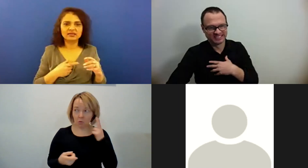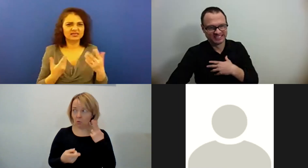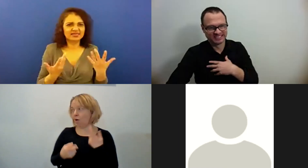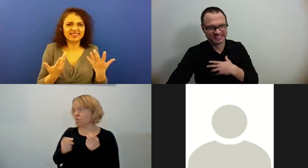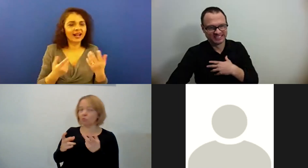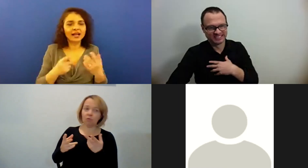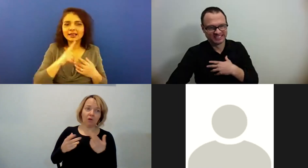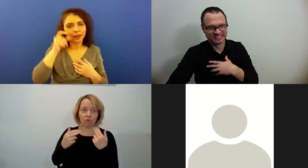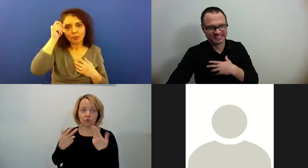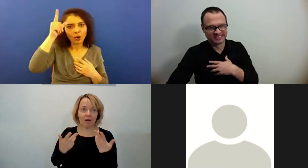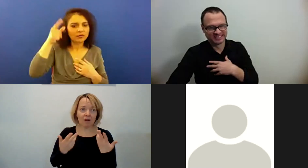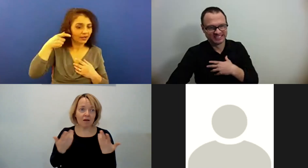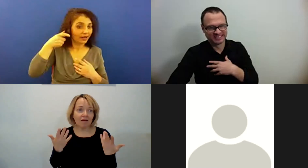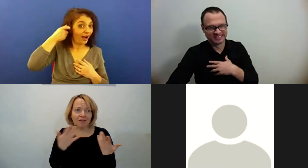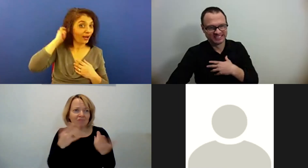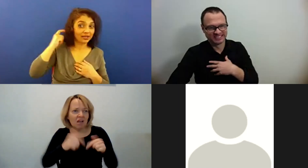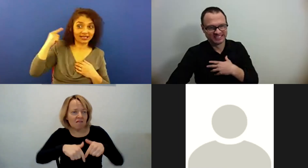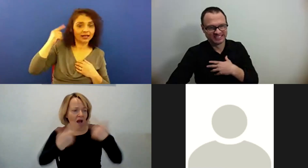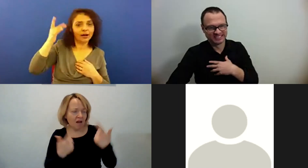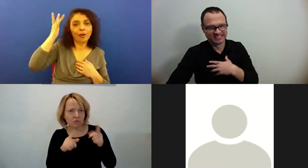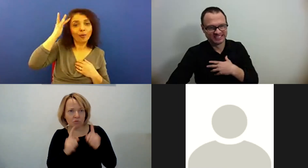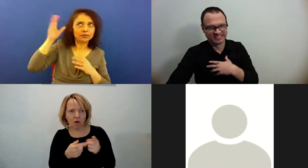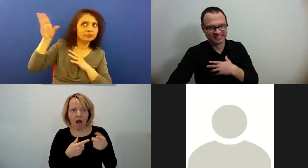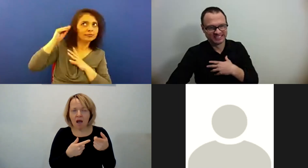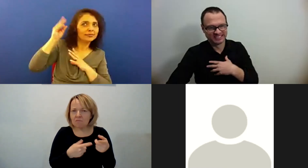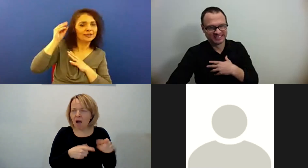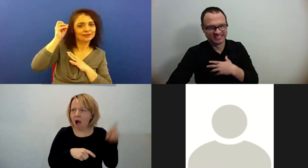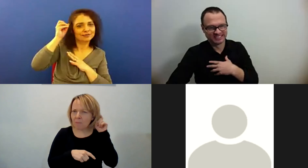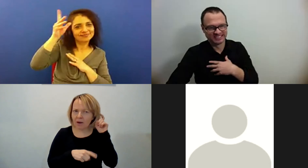And the other hearing kids teased her, like, now you can hear.